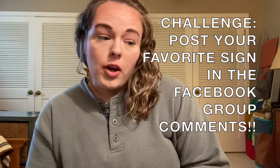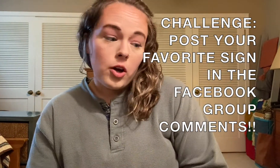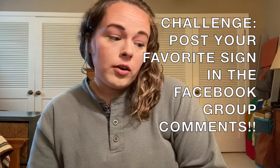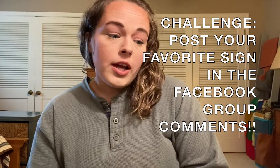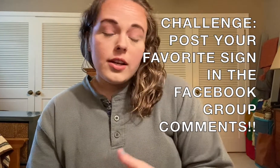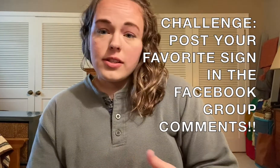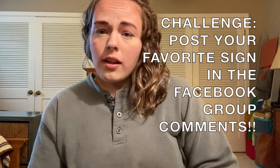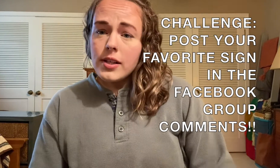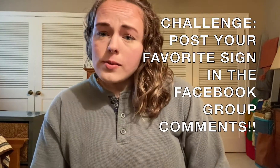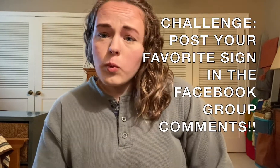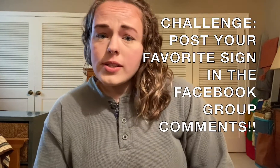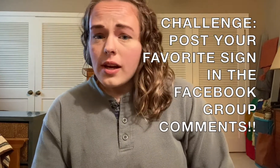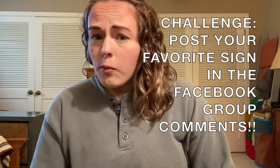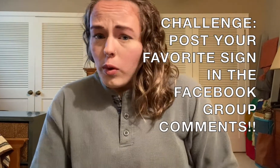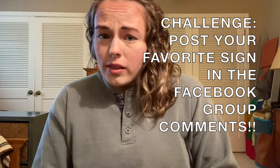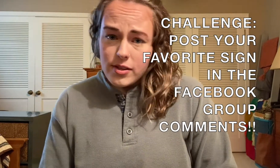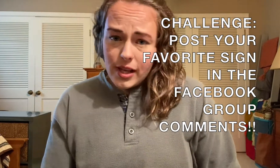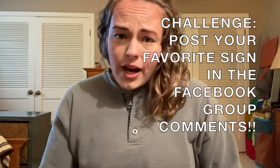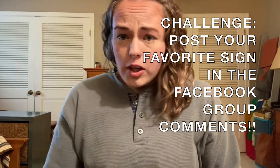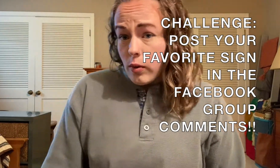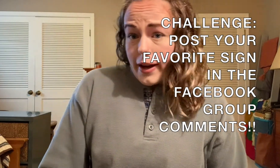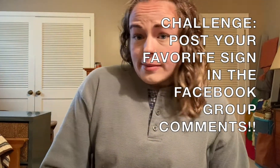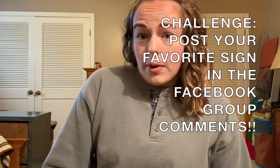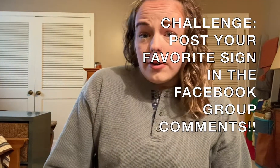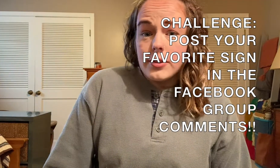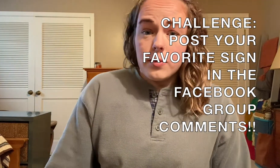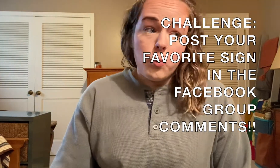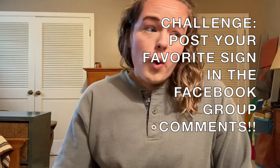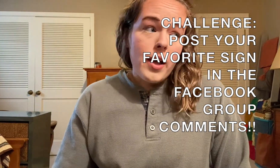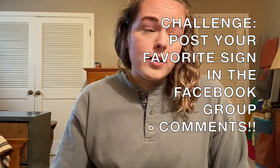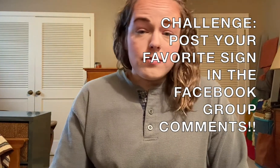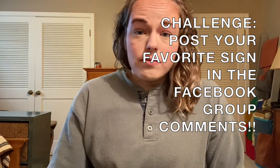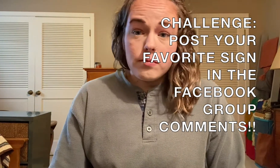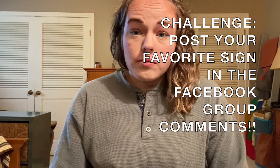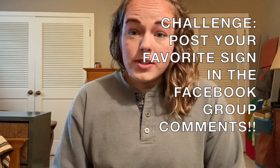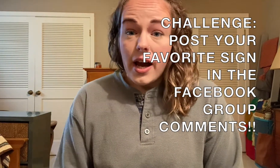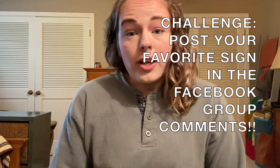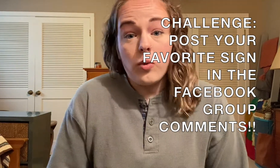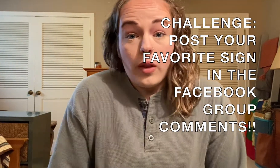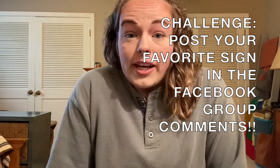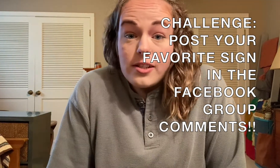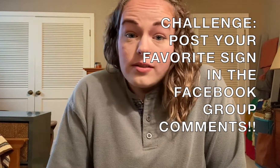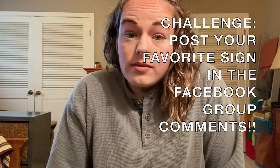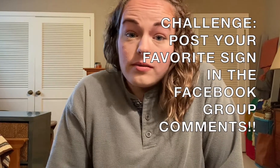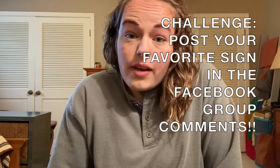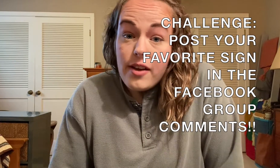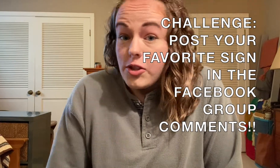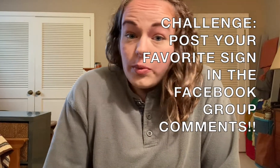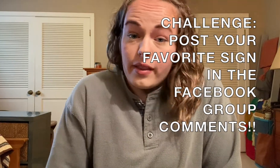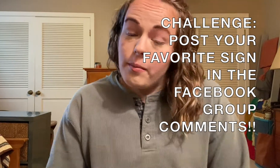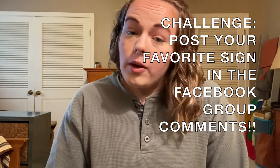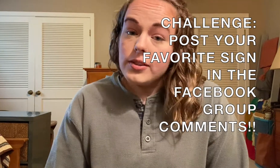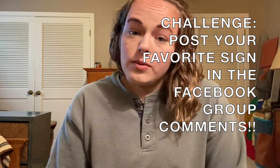below, tell us what sign you liked most and what sign you liked doing the most and what